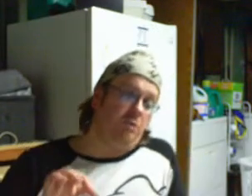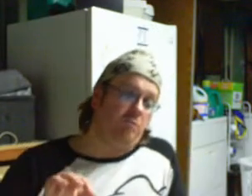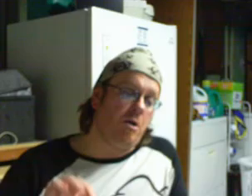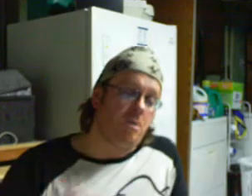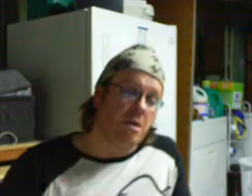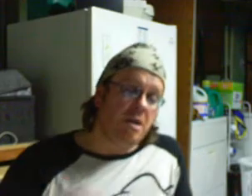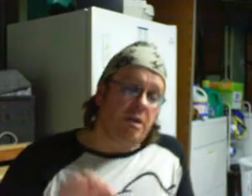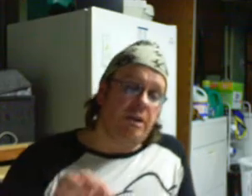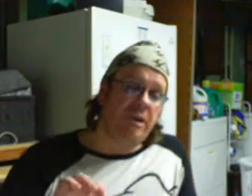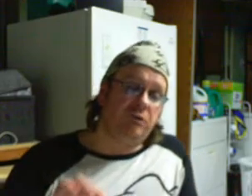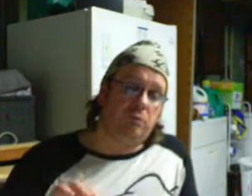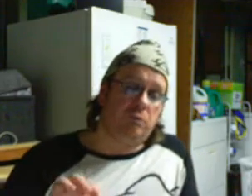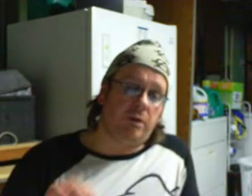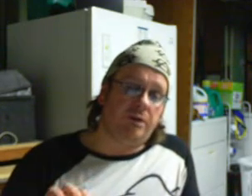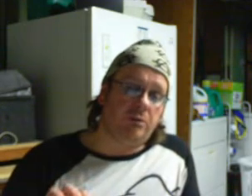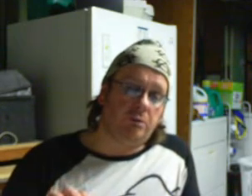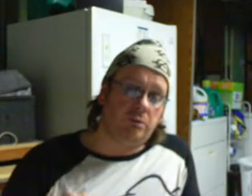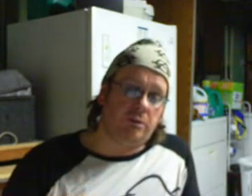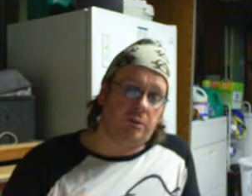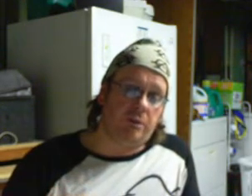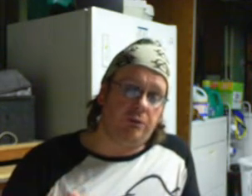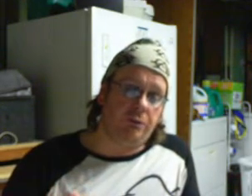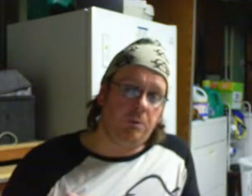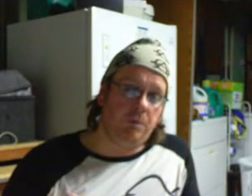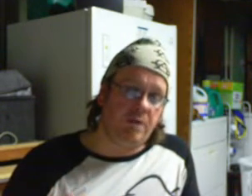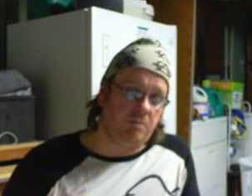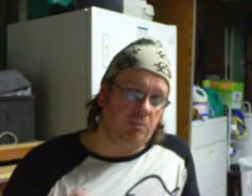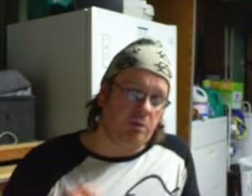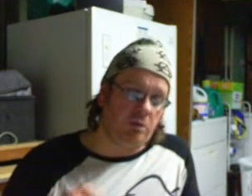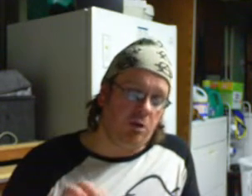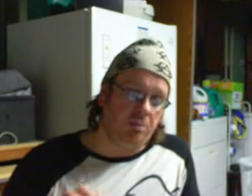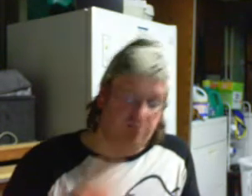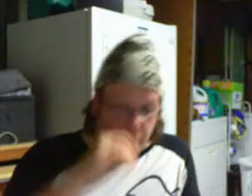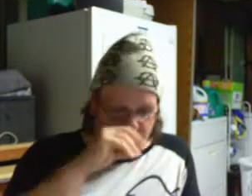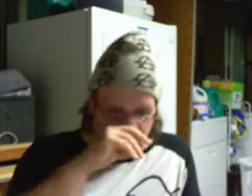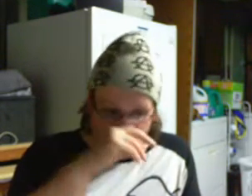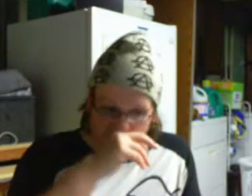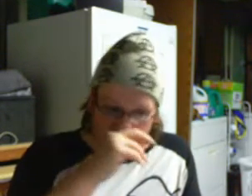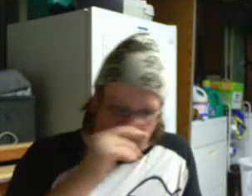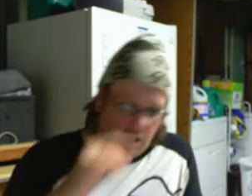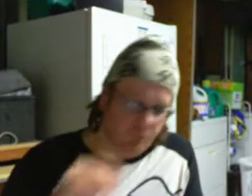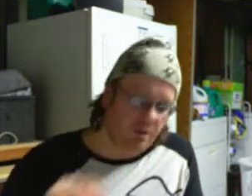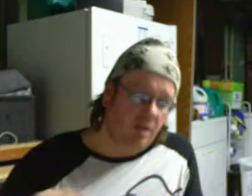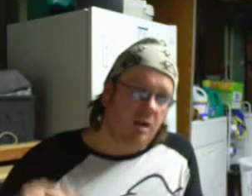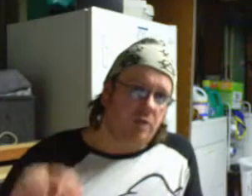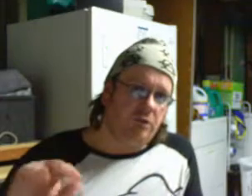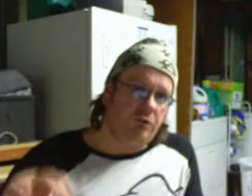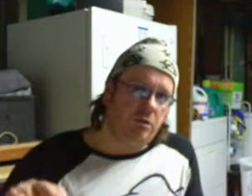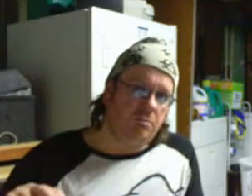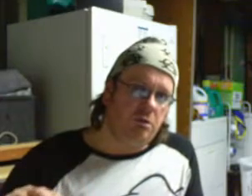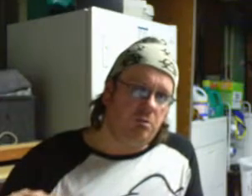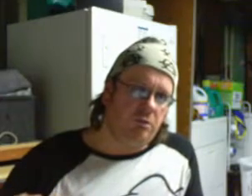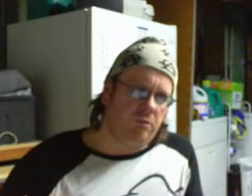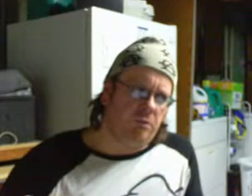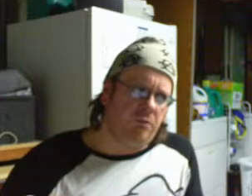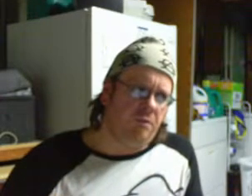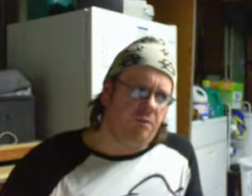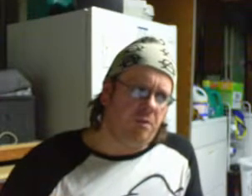road. Ahijah was wearing a new cloak. The two of them were in open country by themselves. Now Jeroboam was the manager